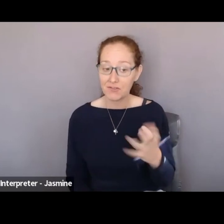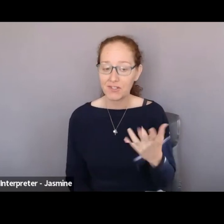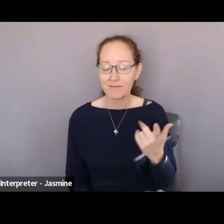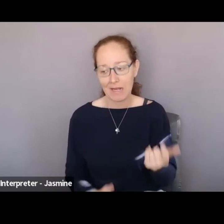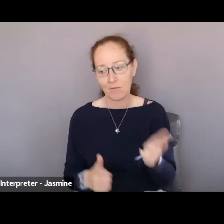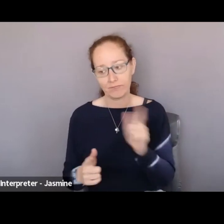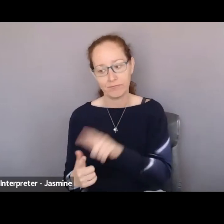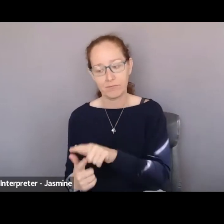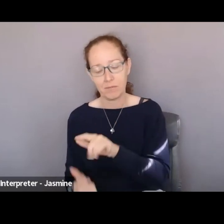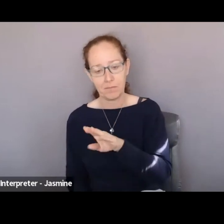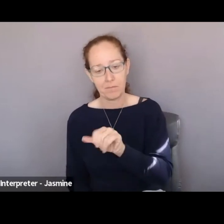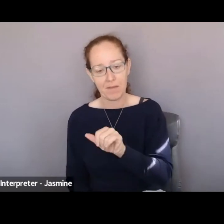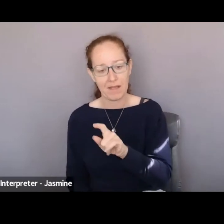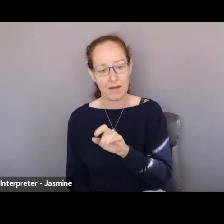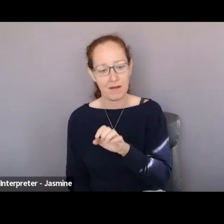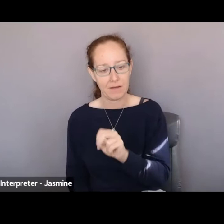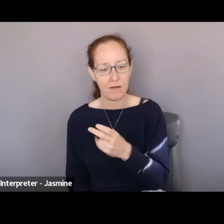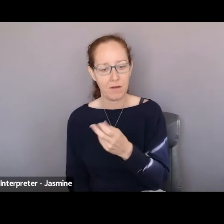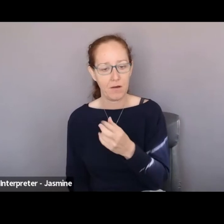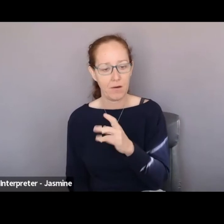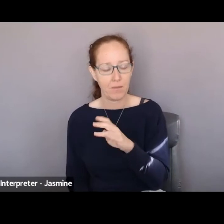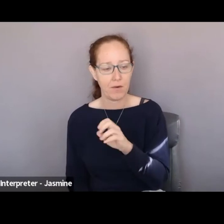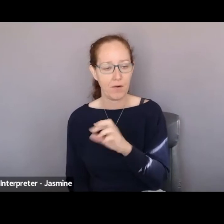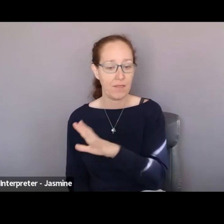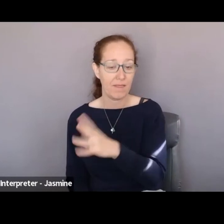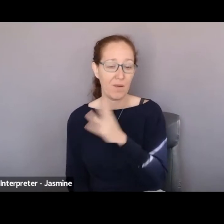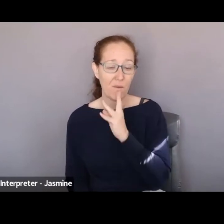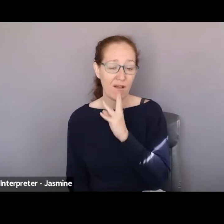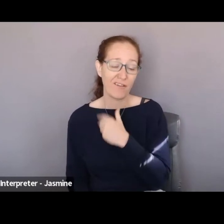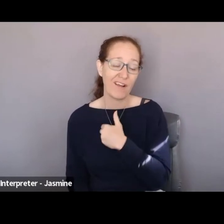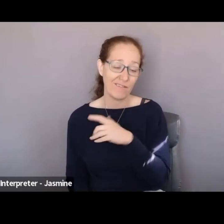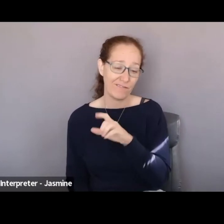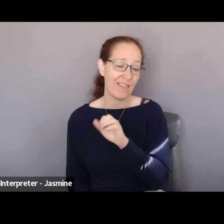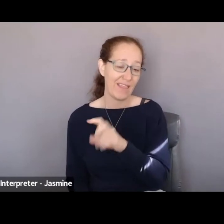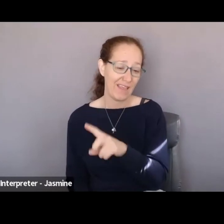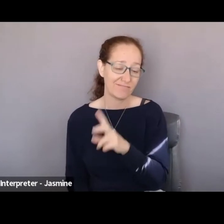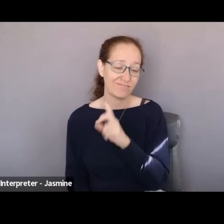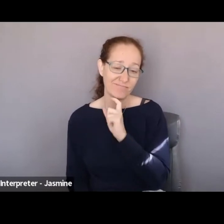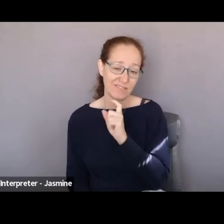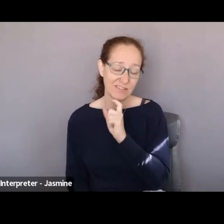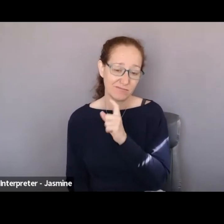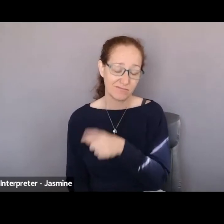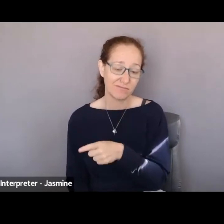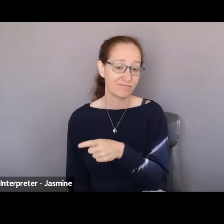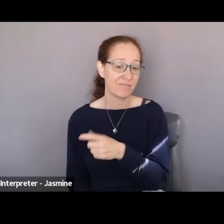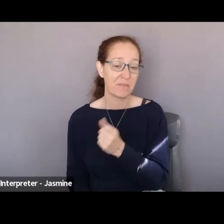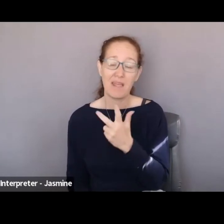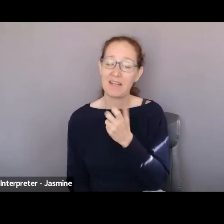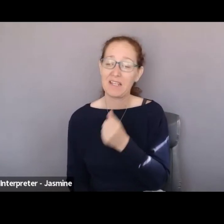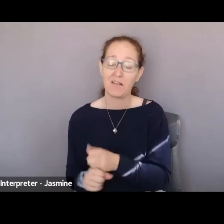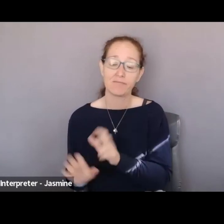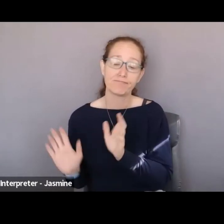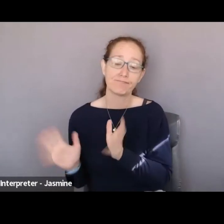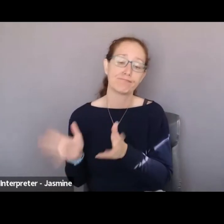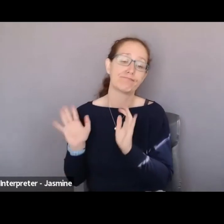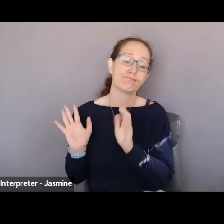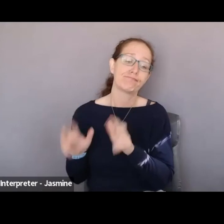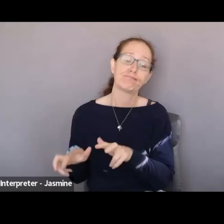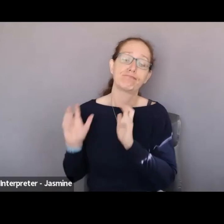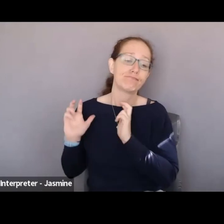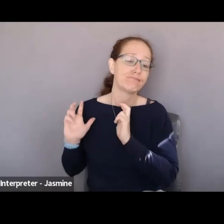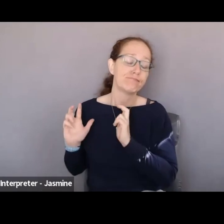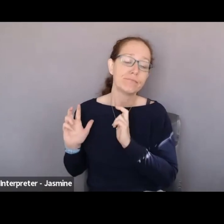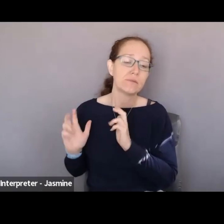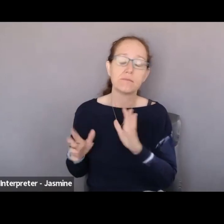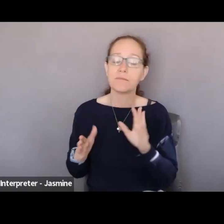There's been disinvestment for many, many years. And when I was growing up as a teenager, the city was the